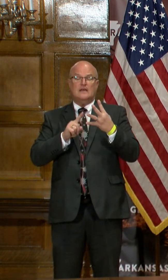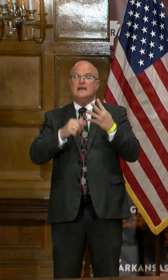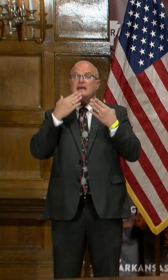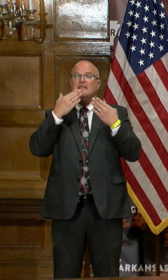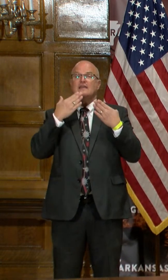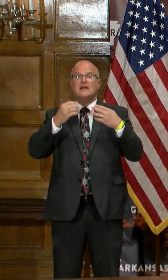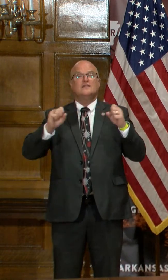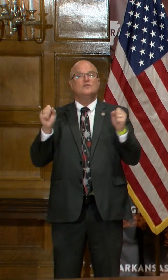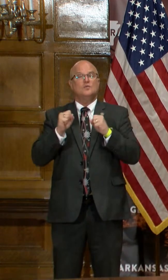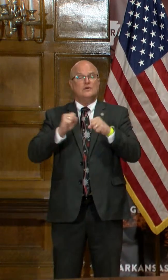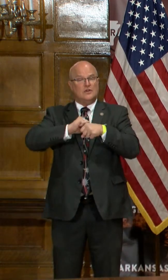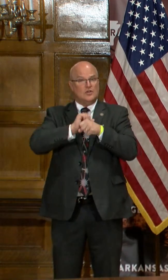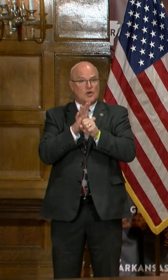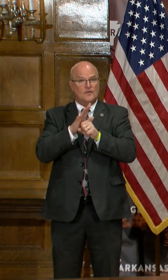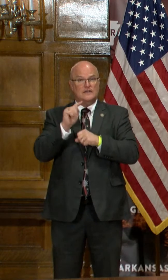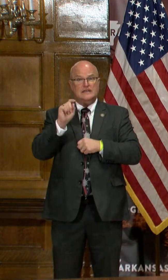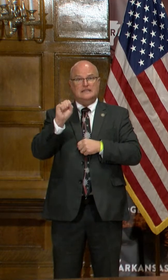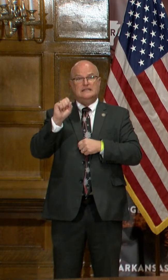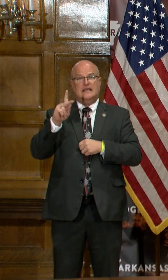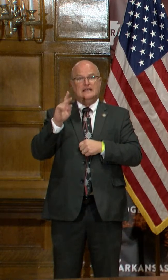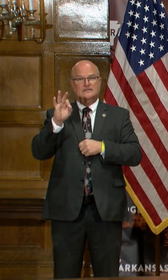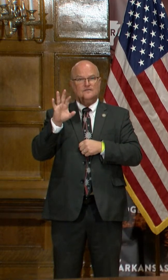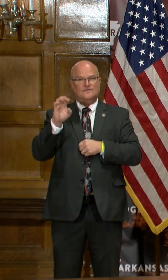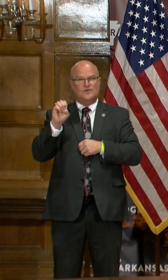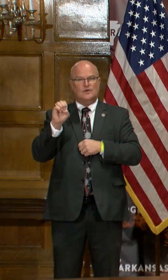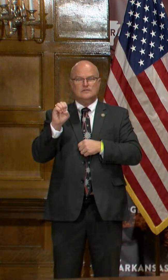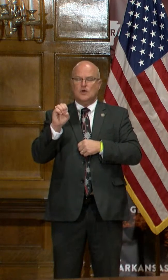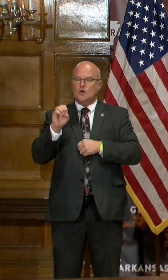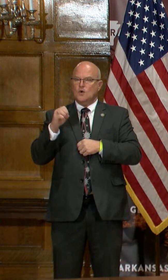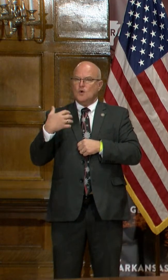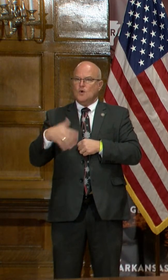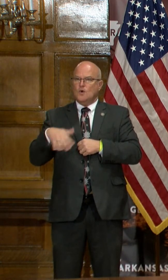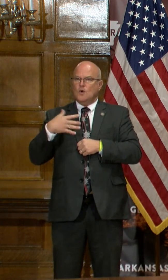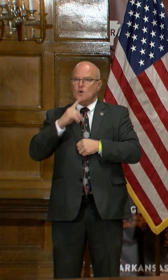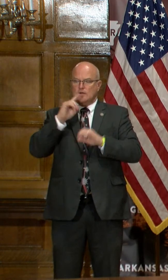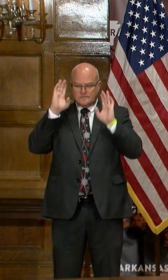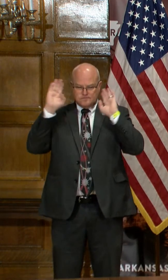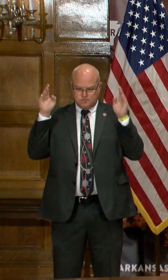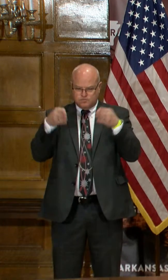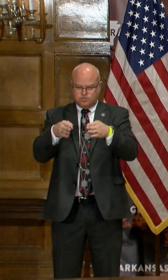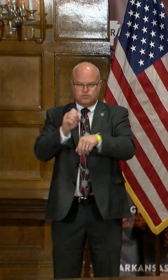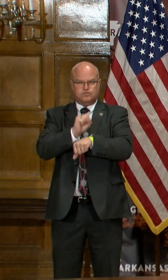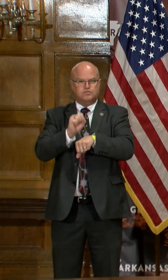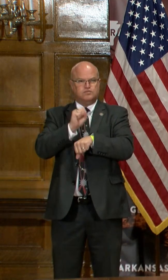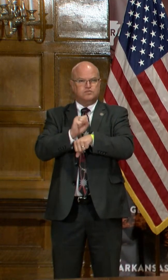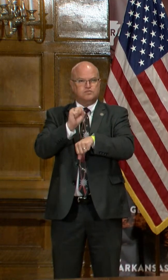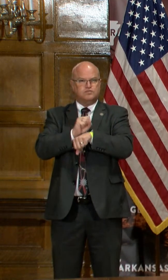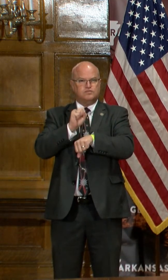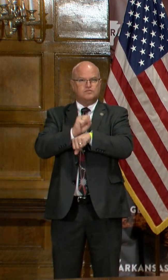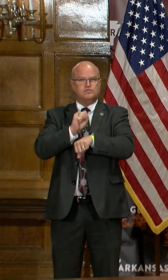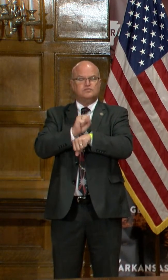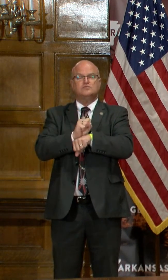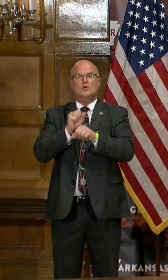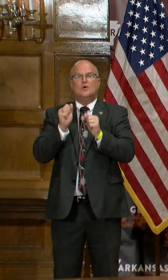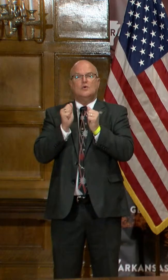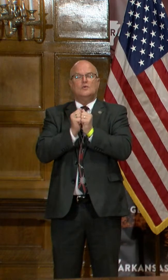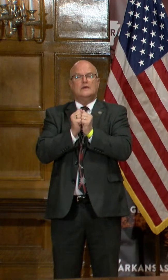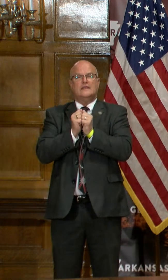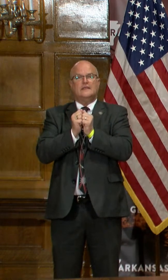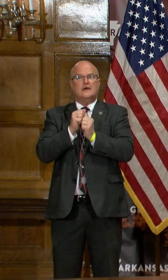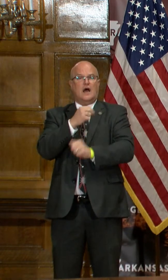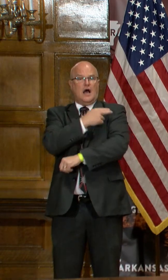thanks to the Winter COVID-19 Task Force that has really concentrated its efforts on